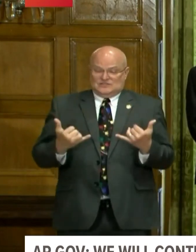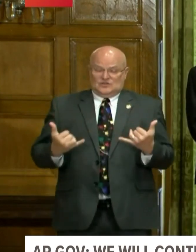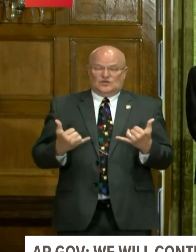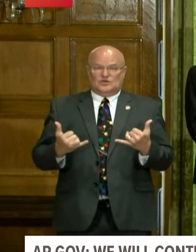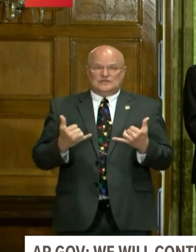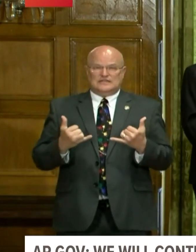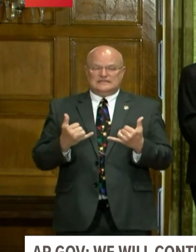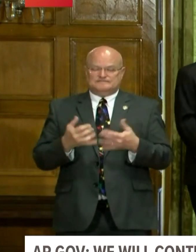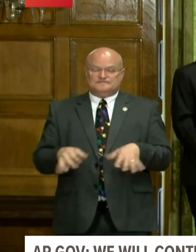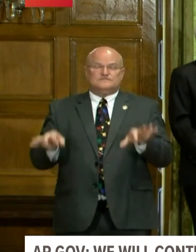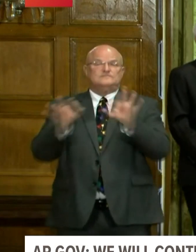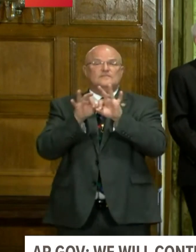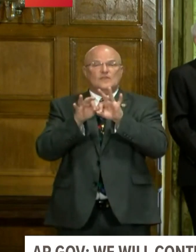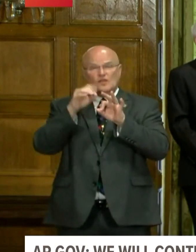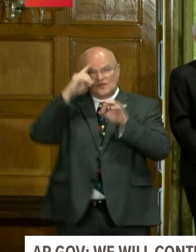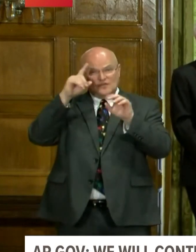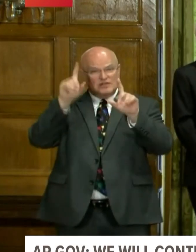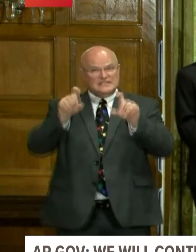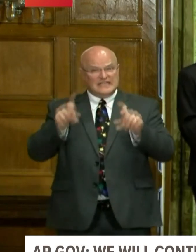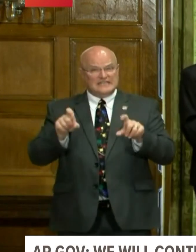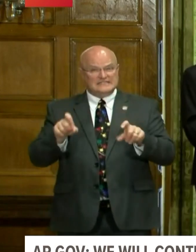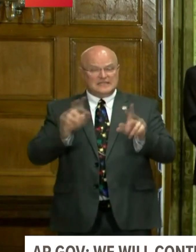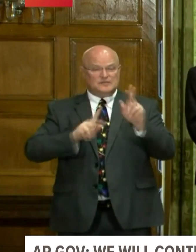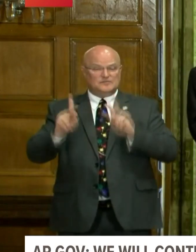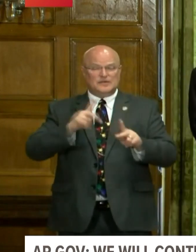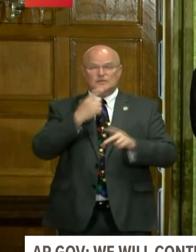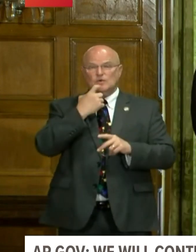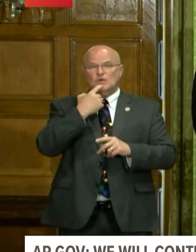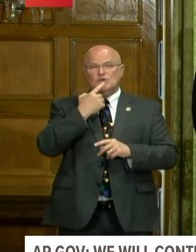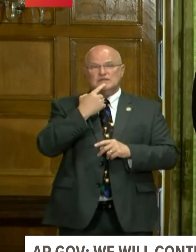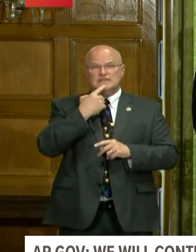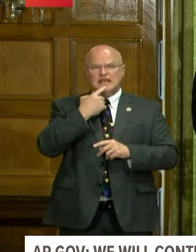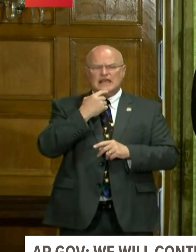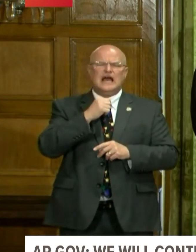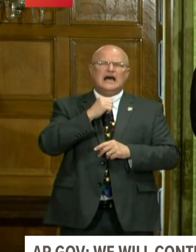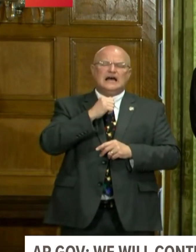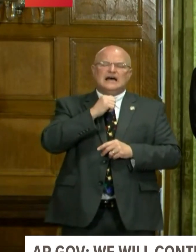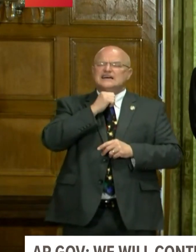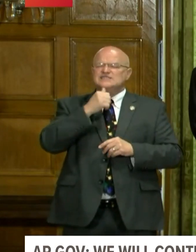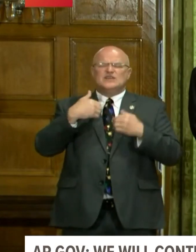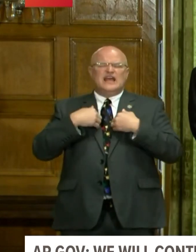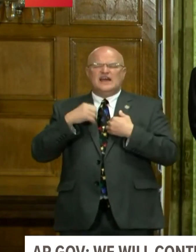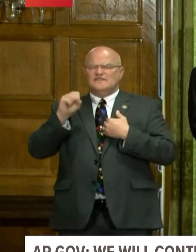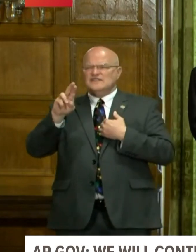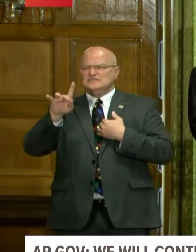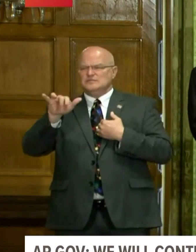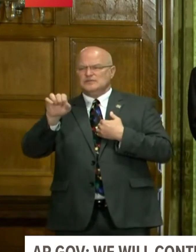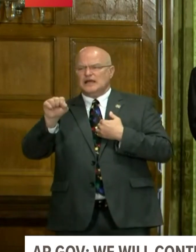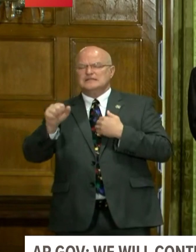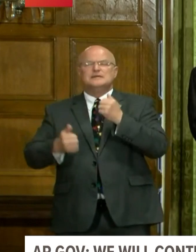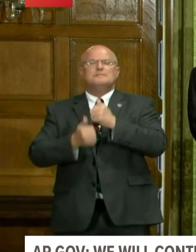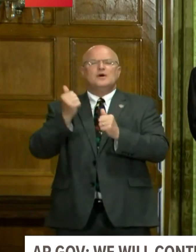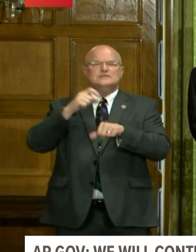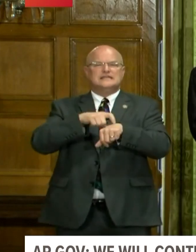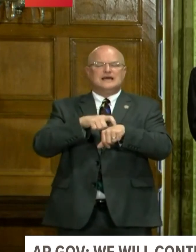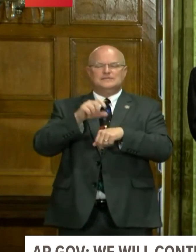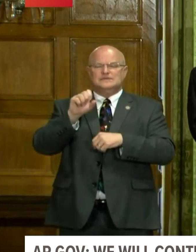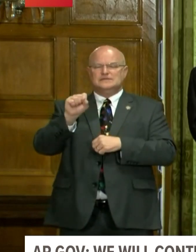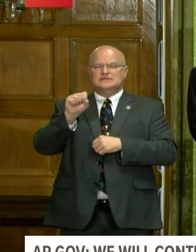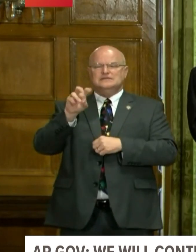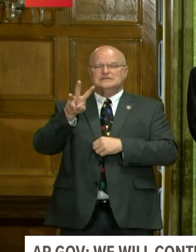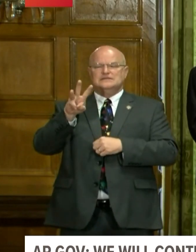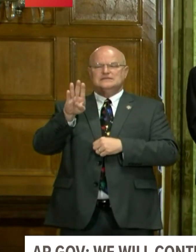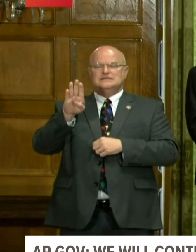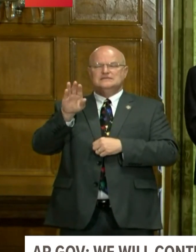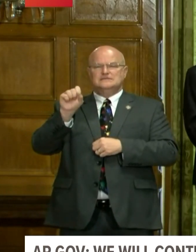the pinch point for testing. People who say that we don't have the supplies for testing, it's mostly the swabs, but that should